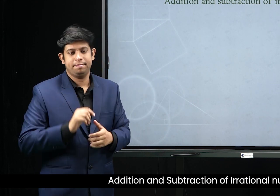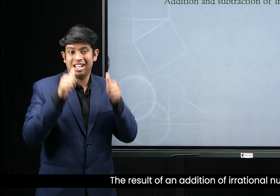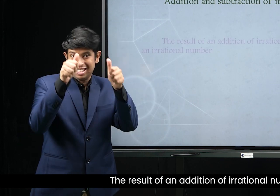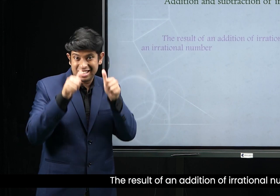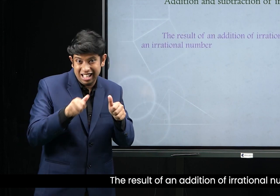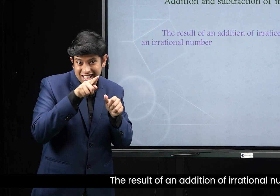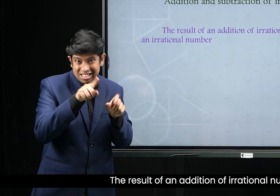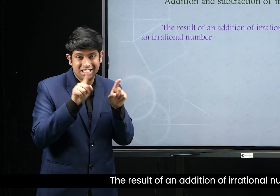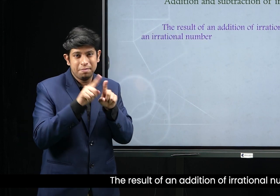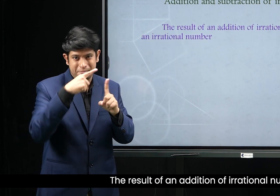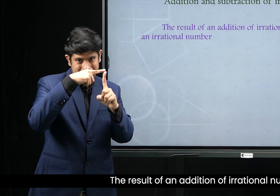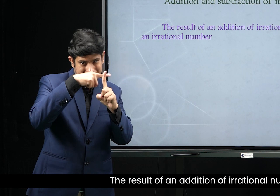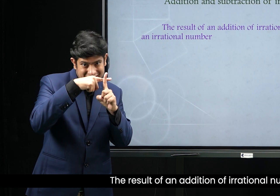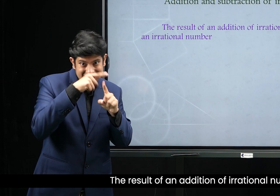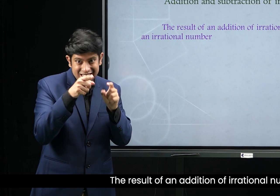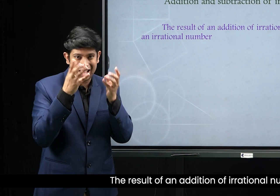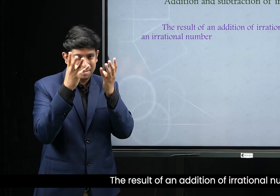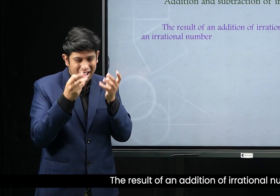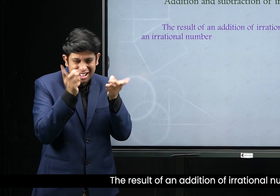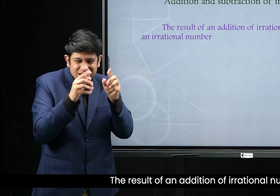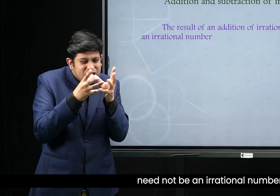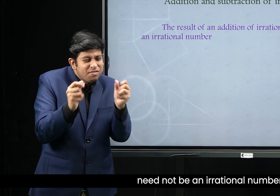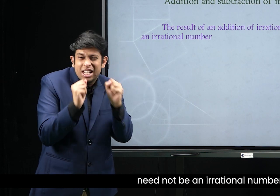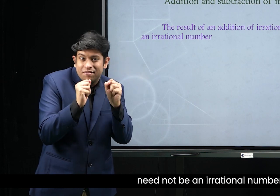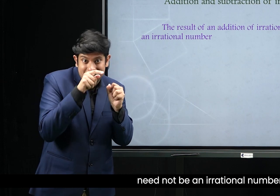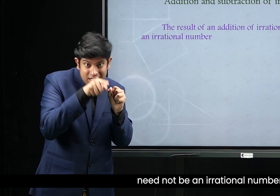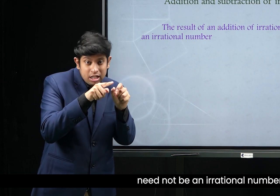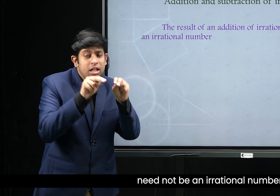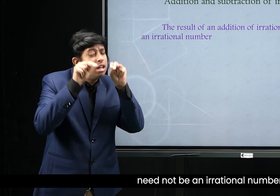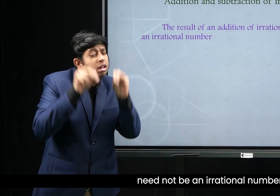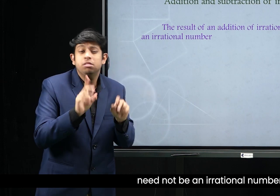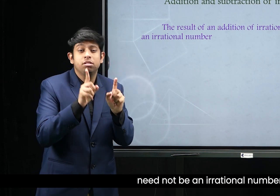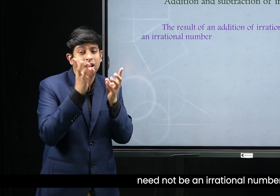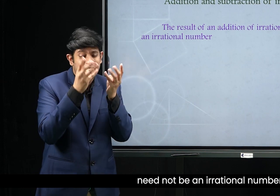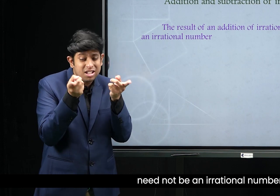The result of an addition of irrational numbers need not be an irrational number.